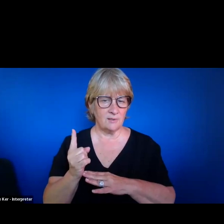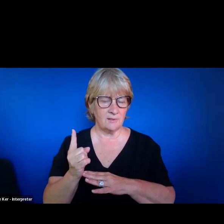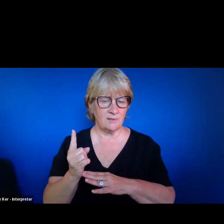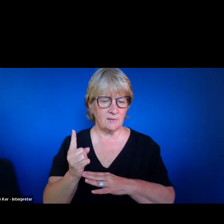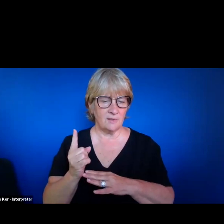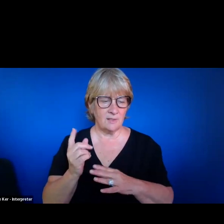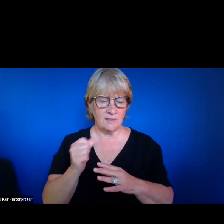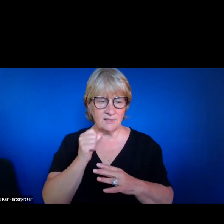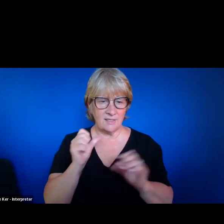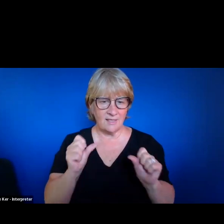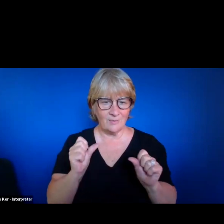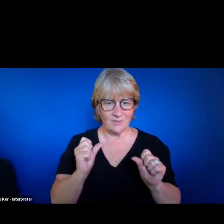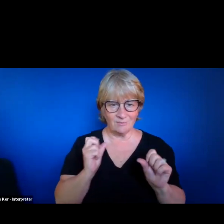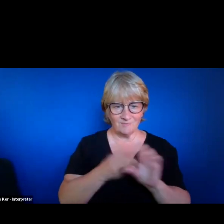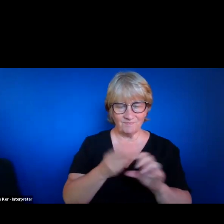her phone.